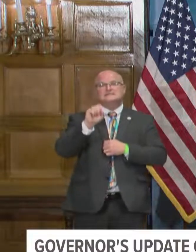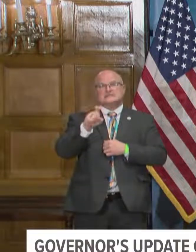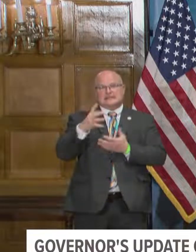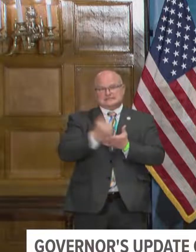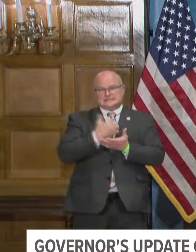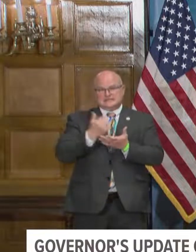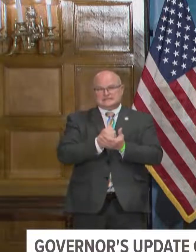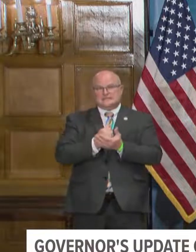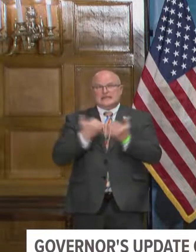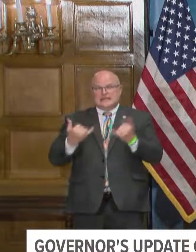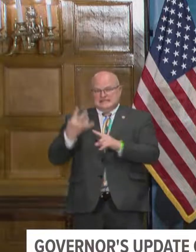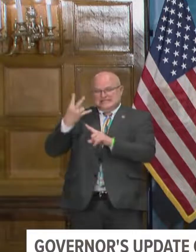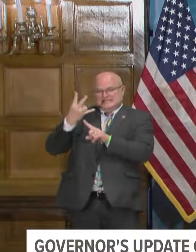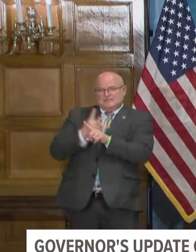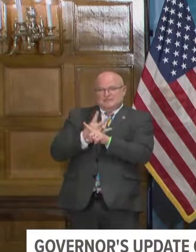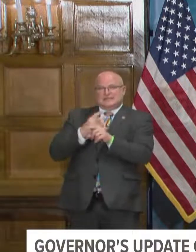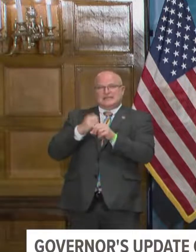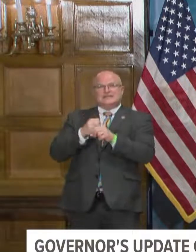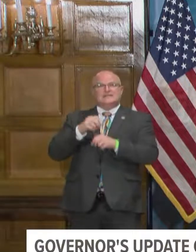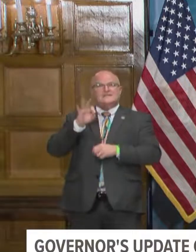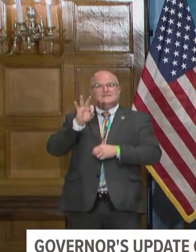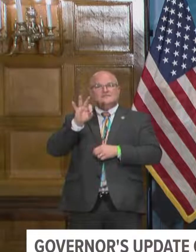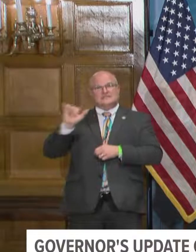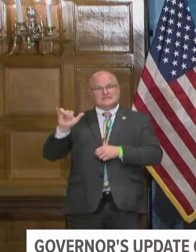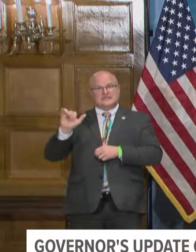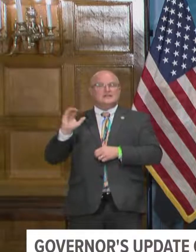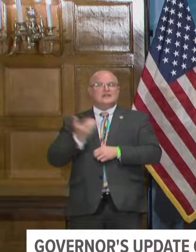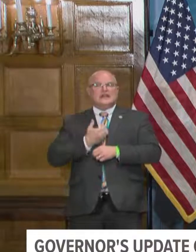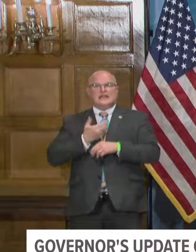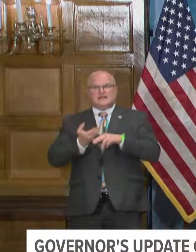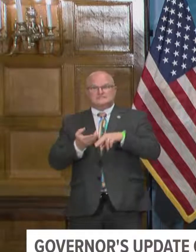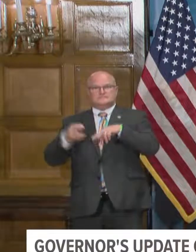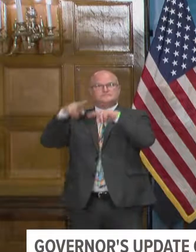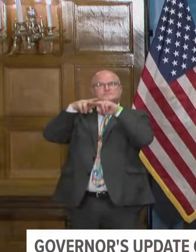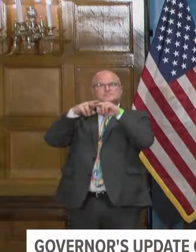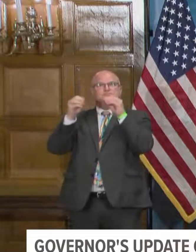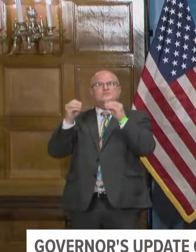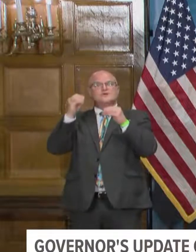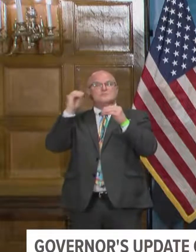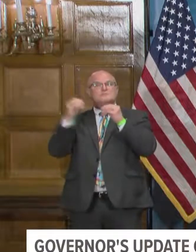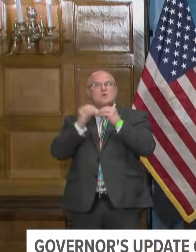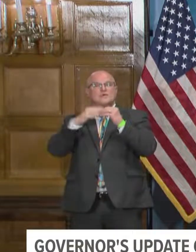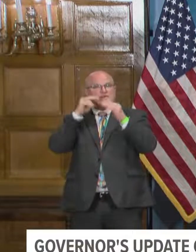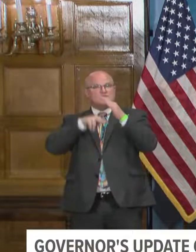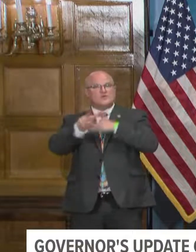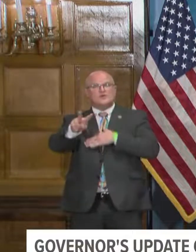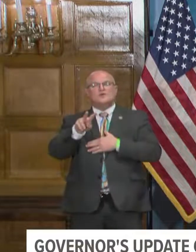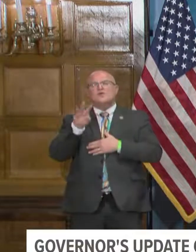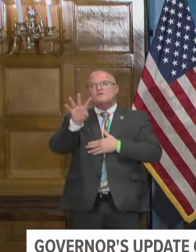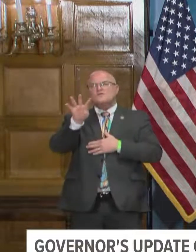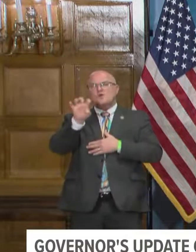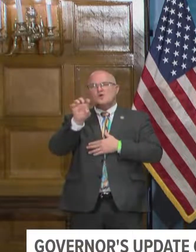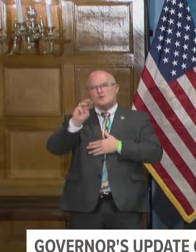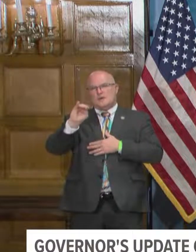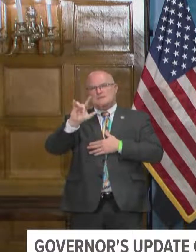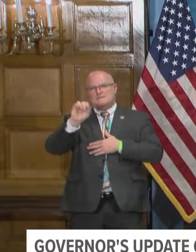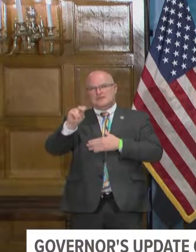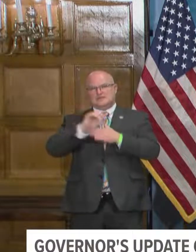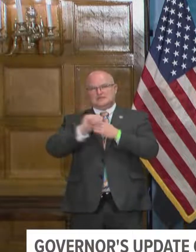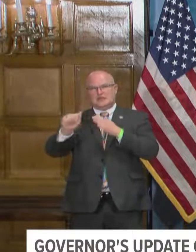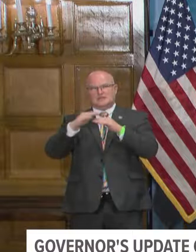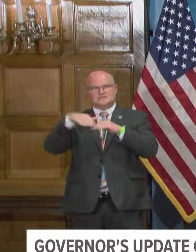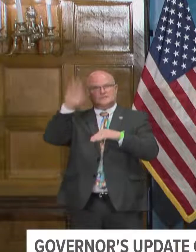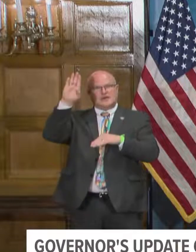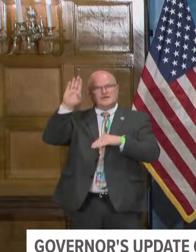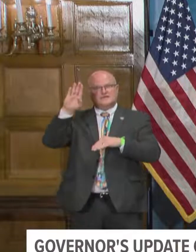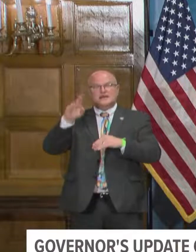7 months into the fiscal year, and our surplus over forecast is over $400 million. This